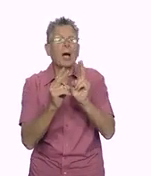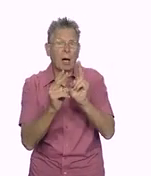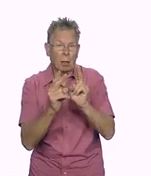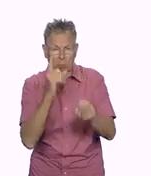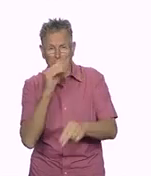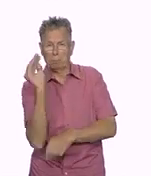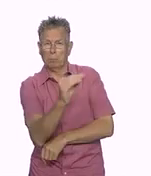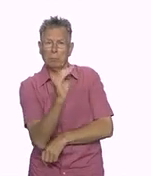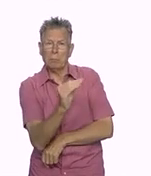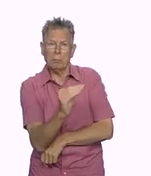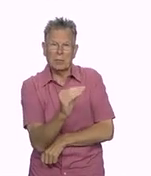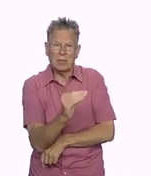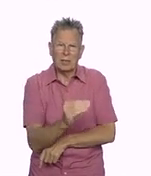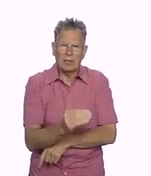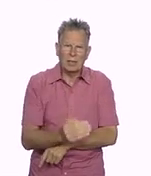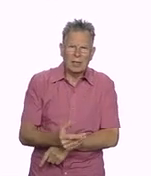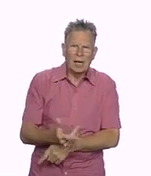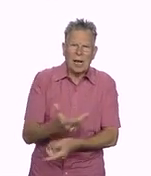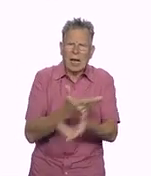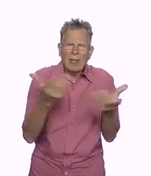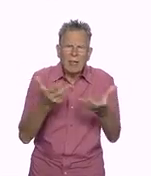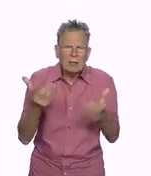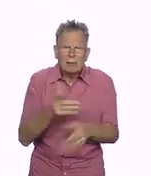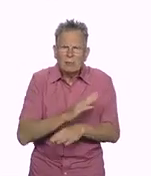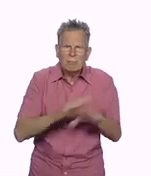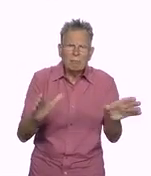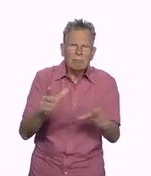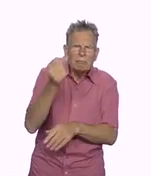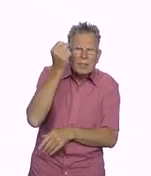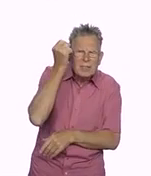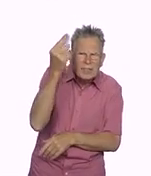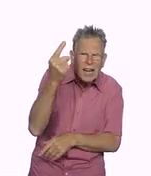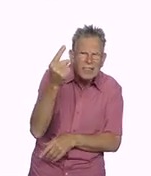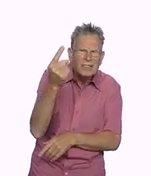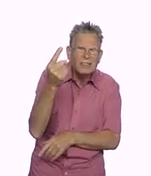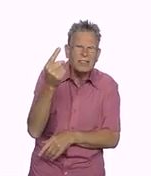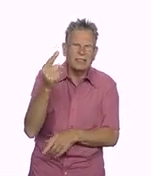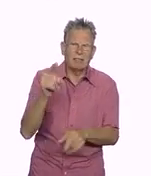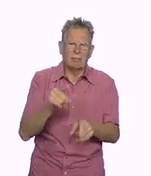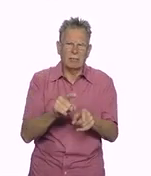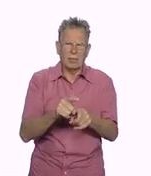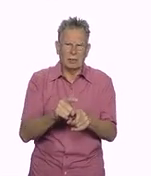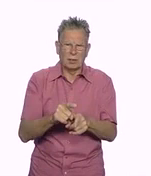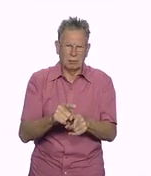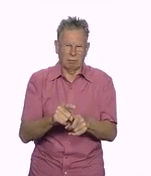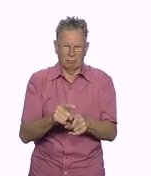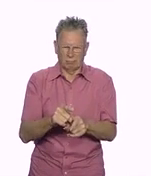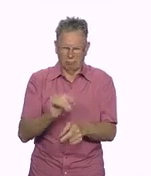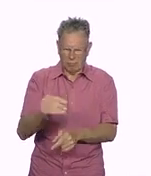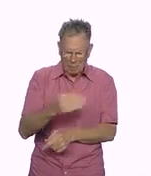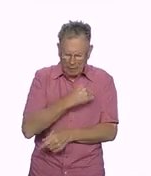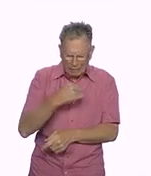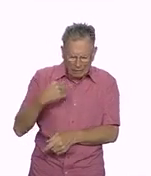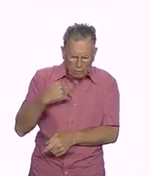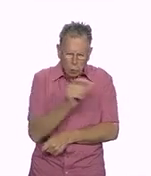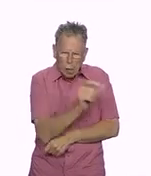Ask your doctor to explain anything you do not understand, including any technical words or